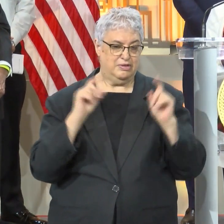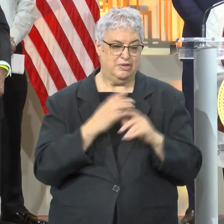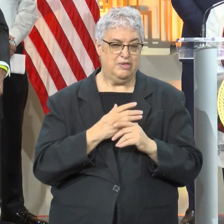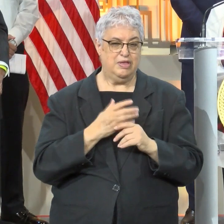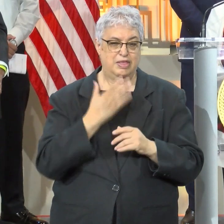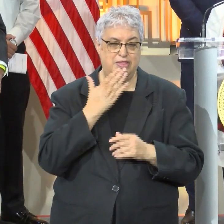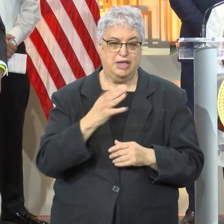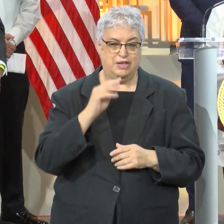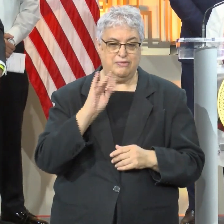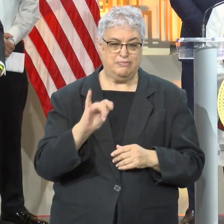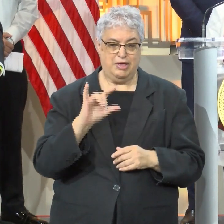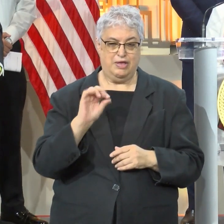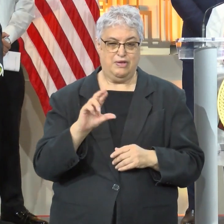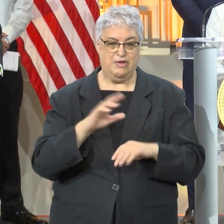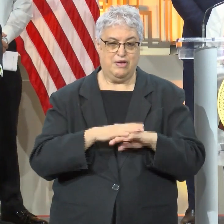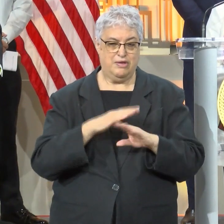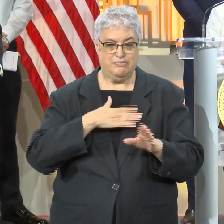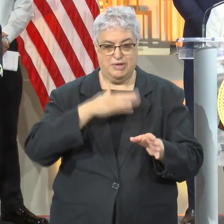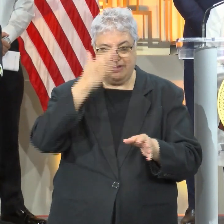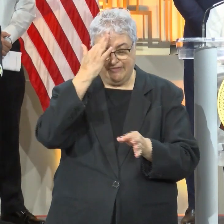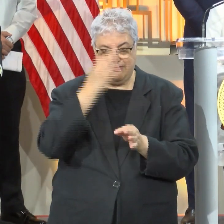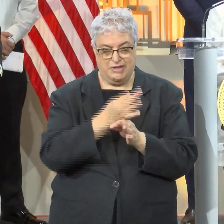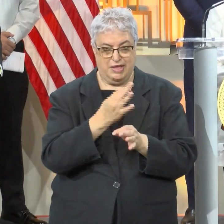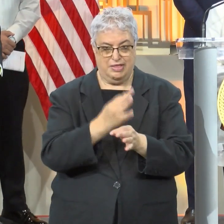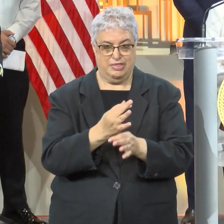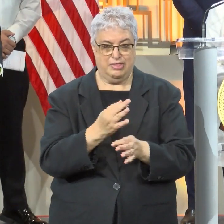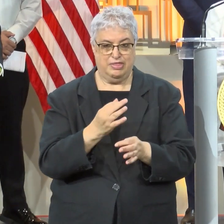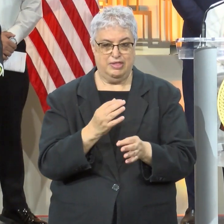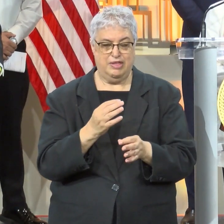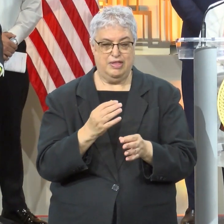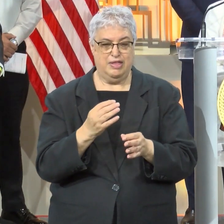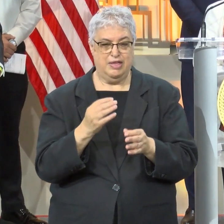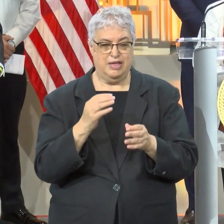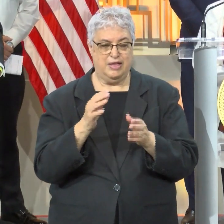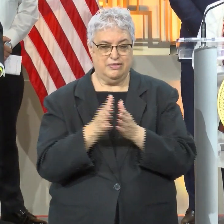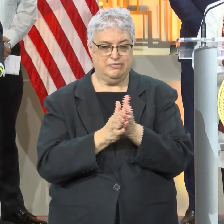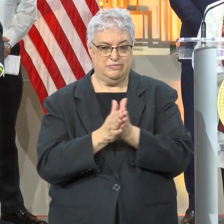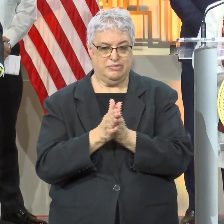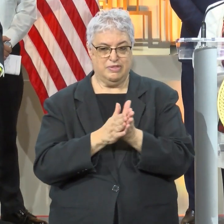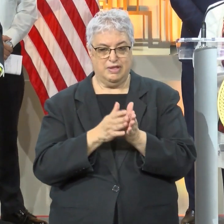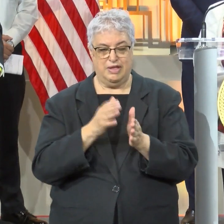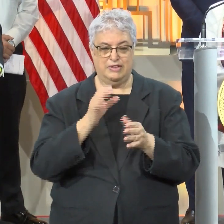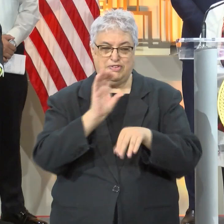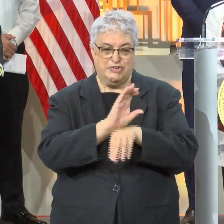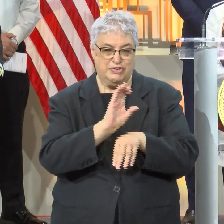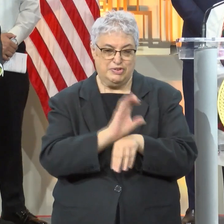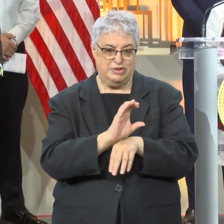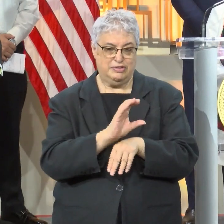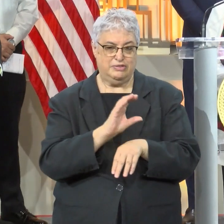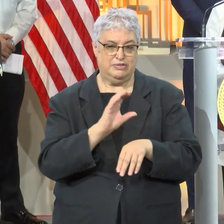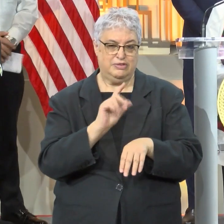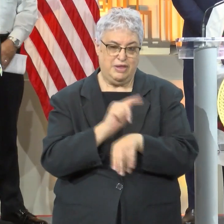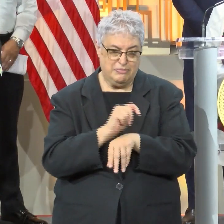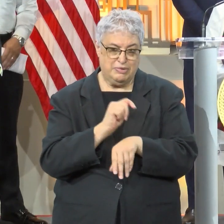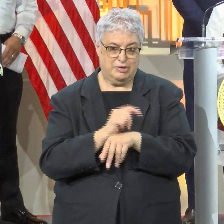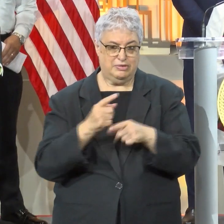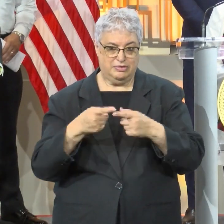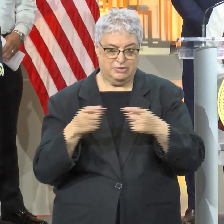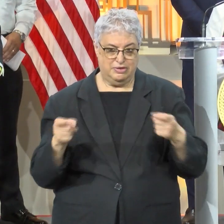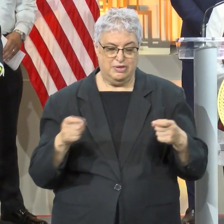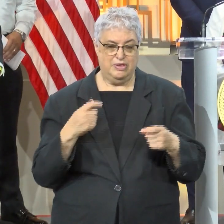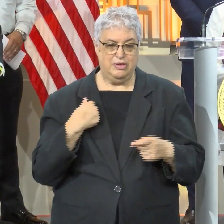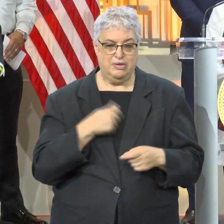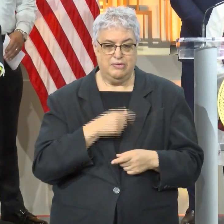for joining me on my faith initiatives where we have opened testing sites in faith institutions. We look forward to going to